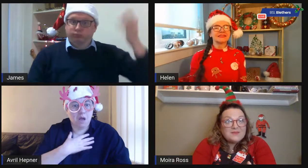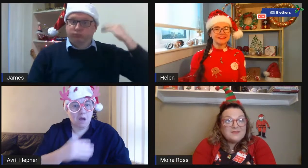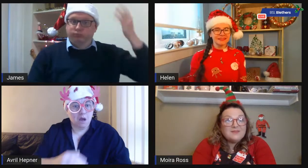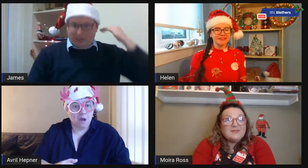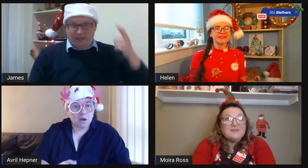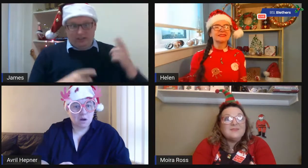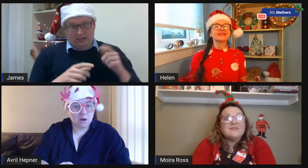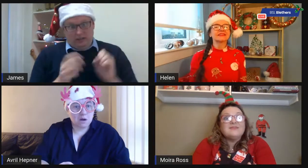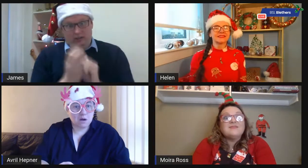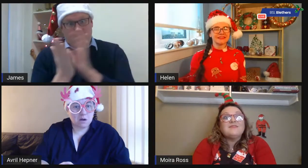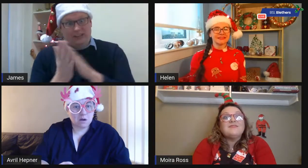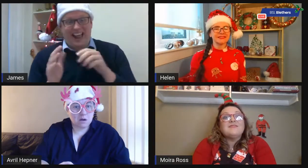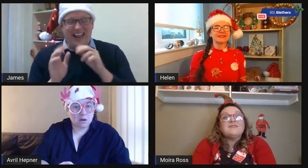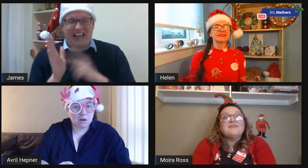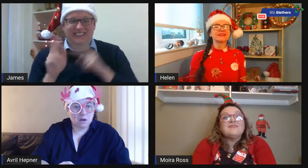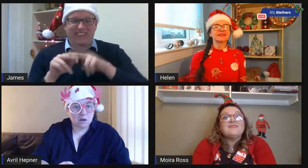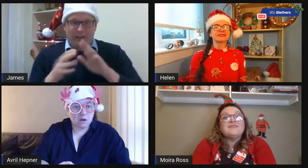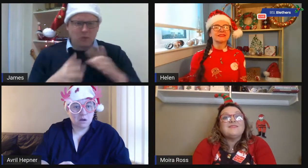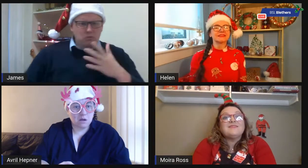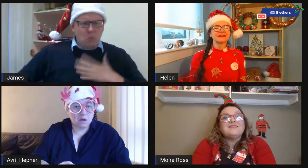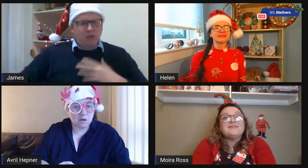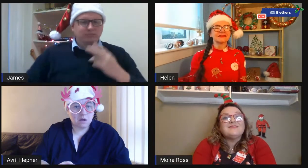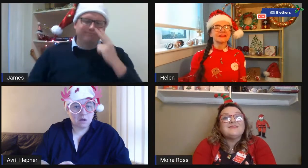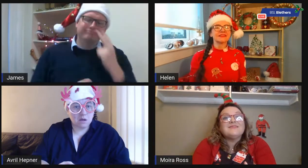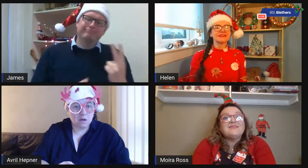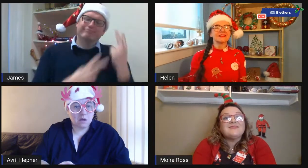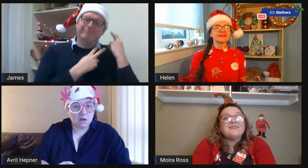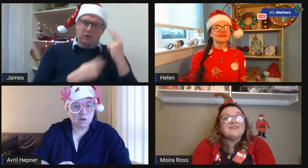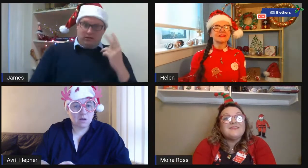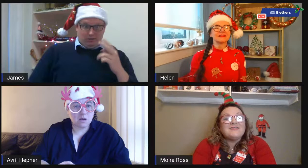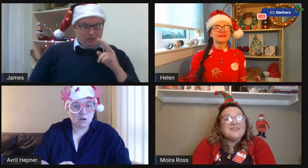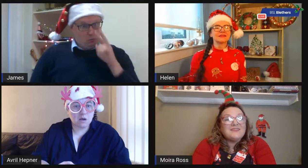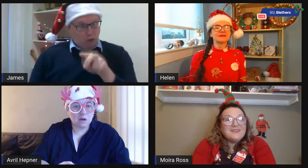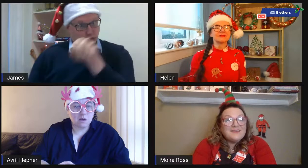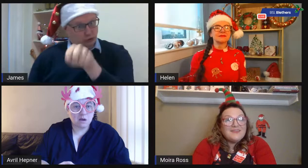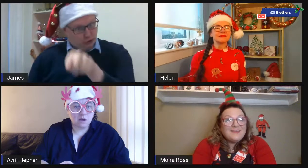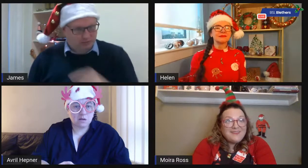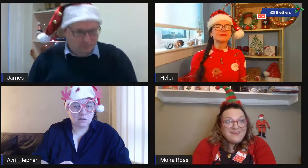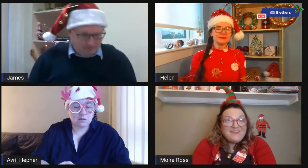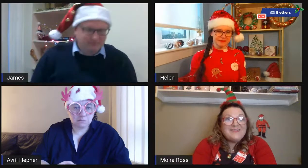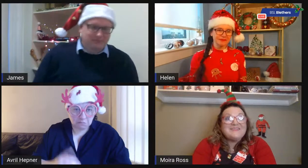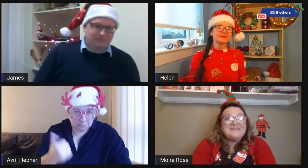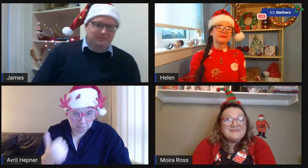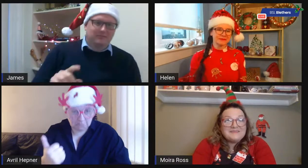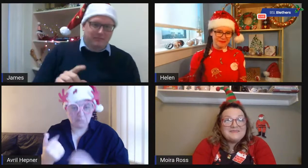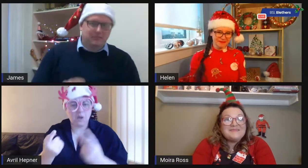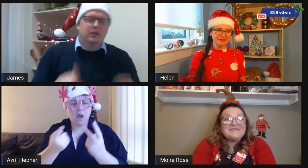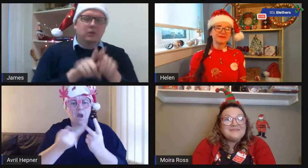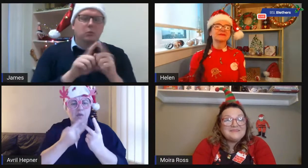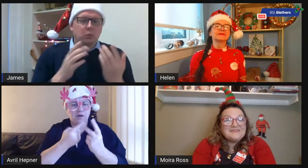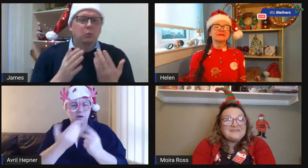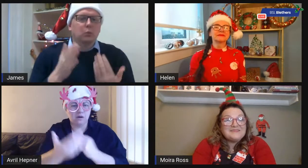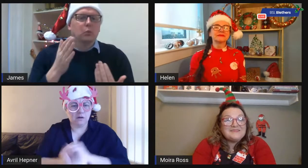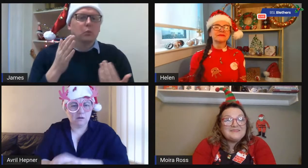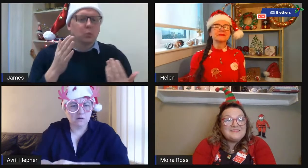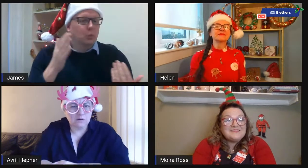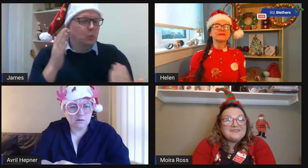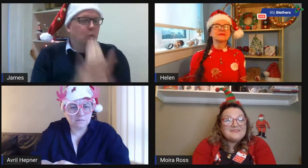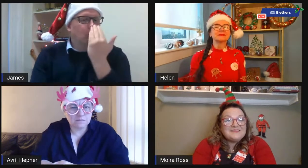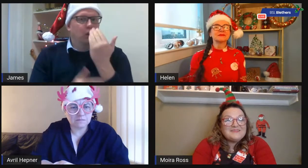series 4 and the film from all that time ago is going to be on Netflix. So if Really? anybody fancies a wee trip down memory lane, then that's